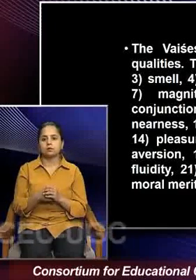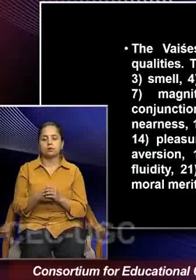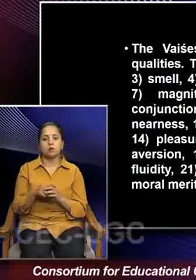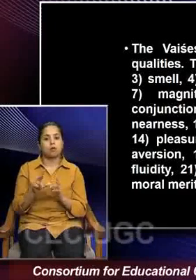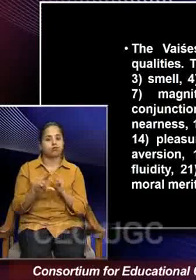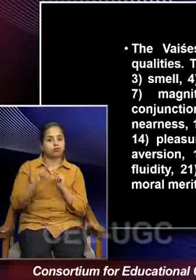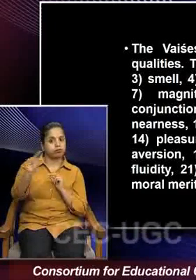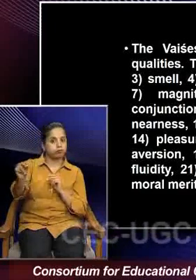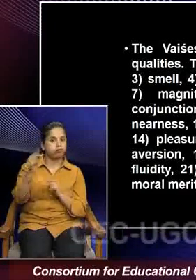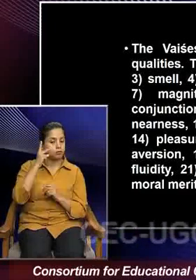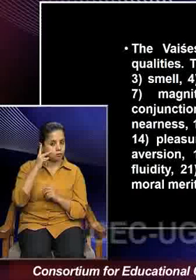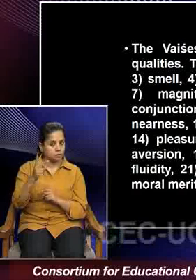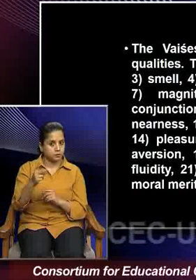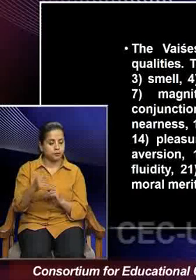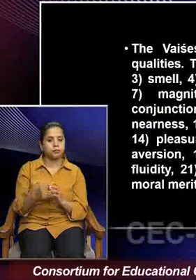remoteness,